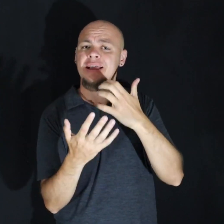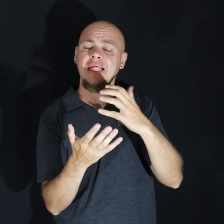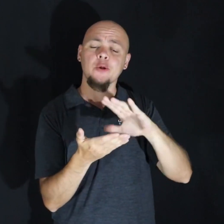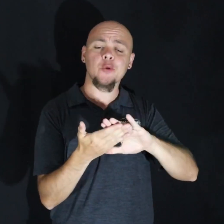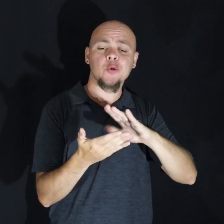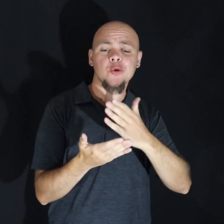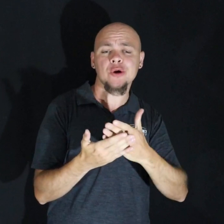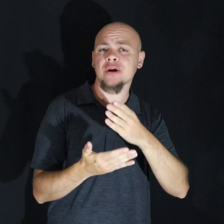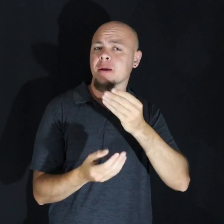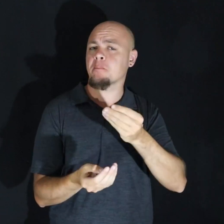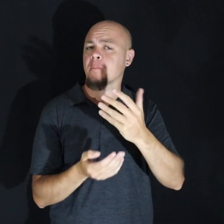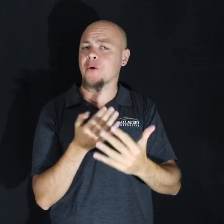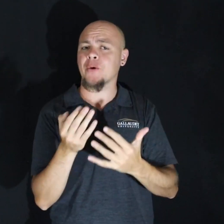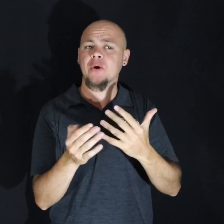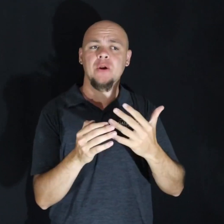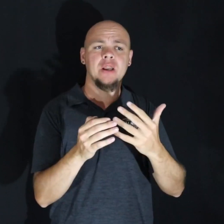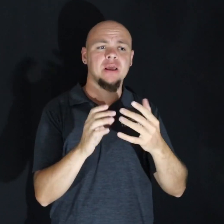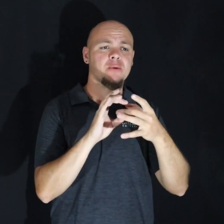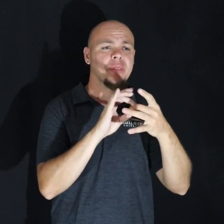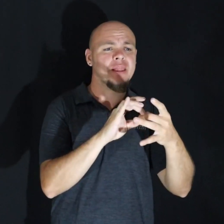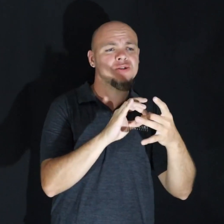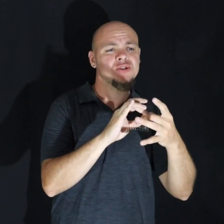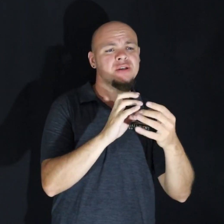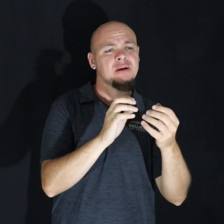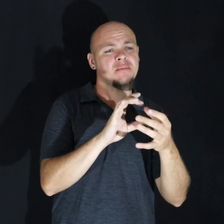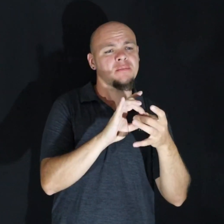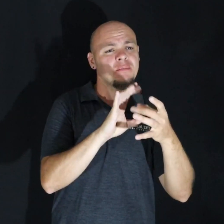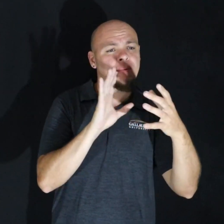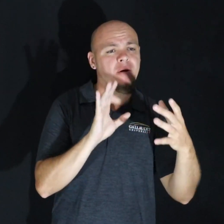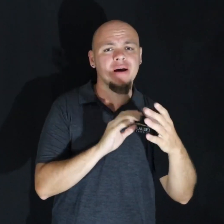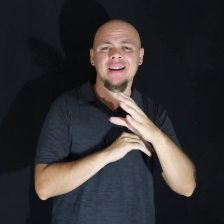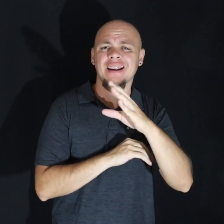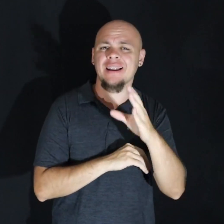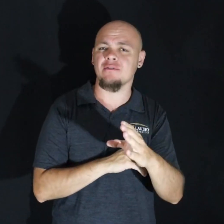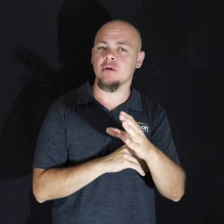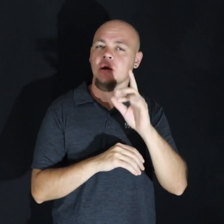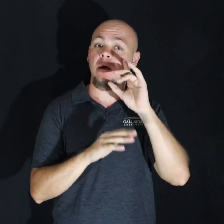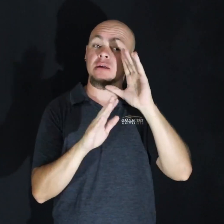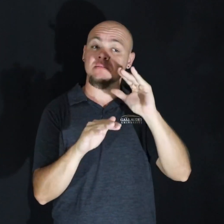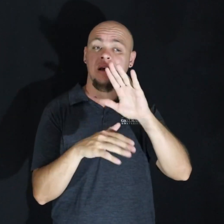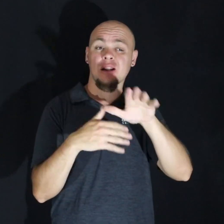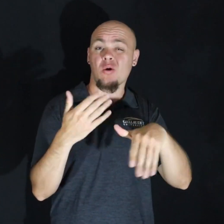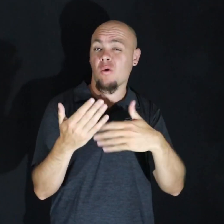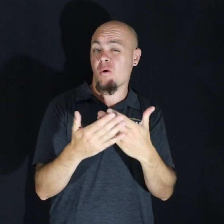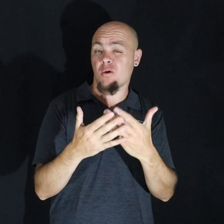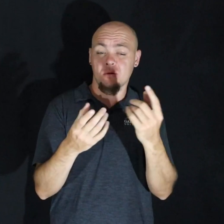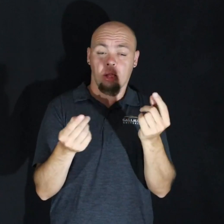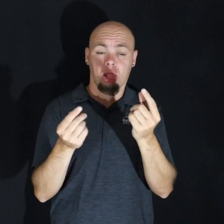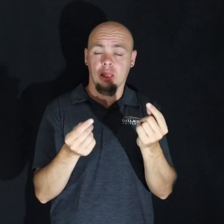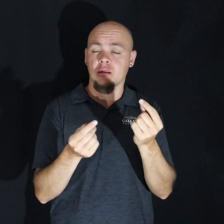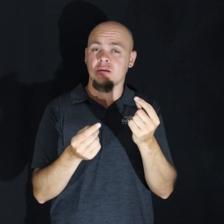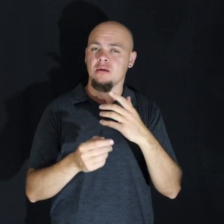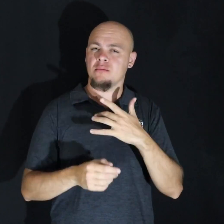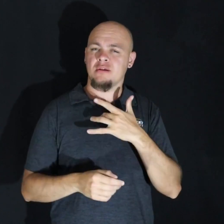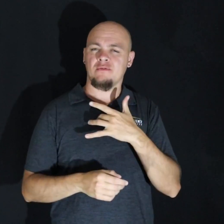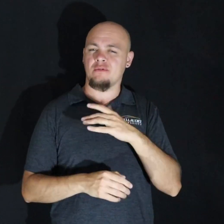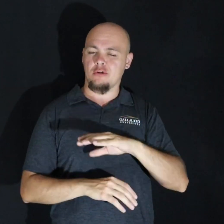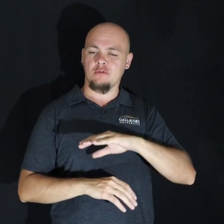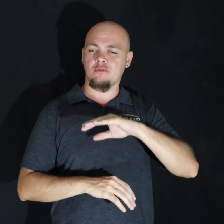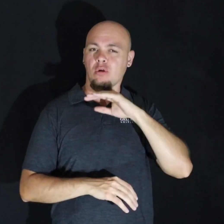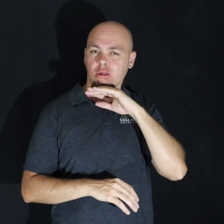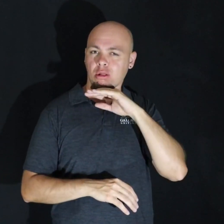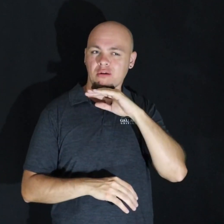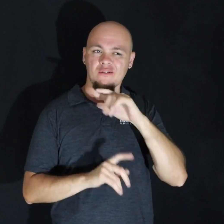cooking, never burning bridges. Expected to do it all woman, but she doesn't feel full off